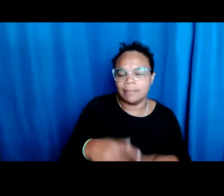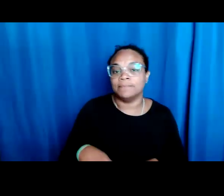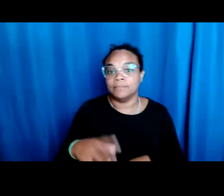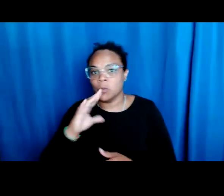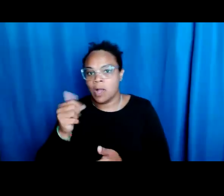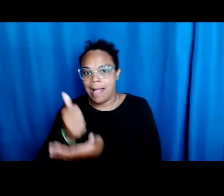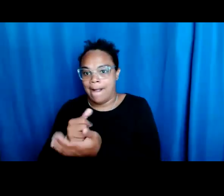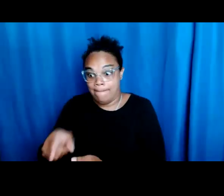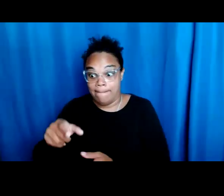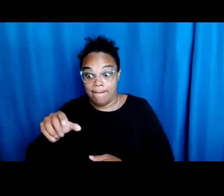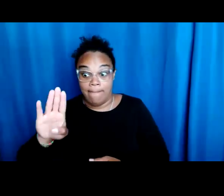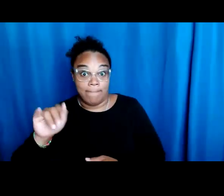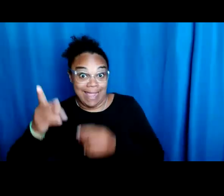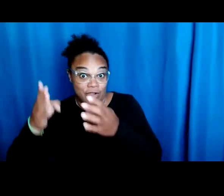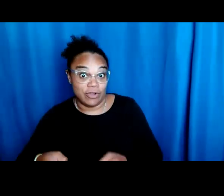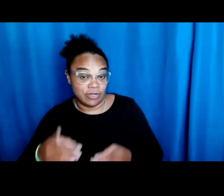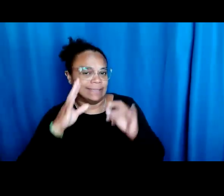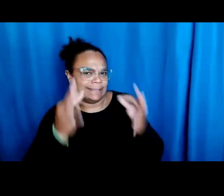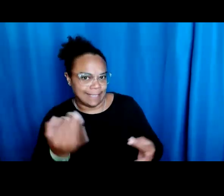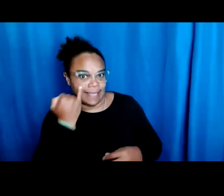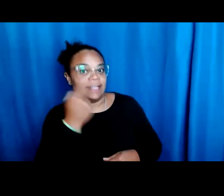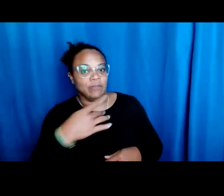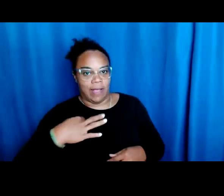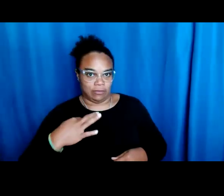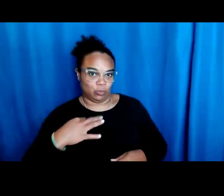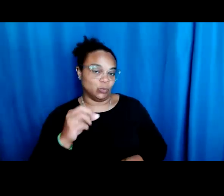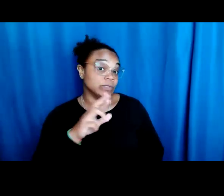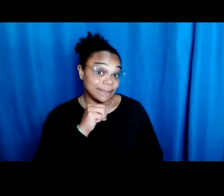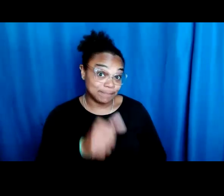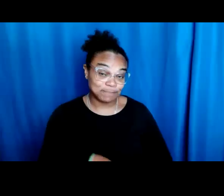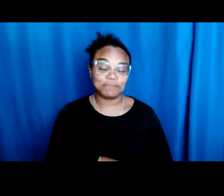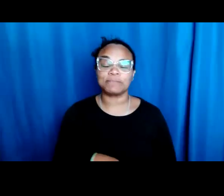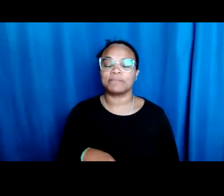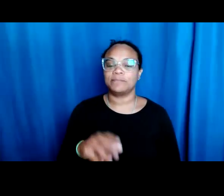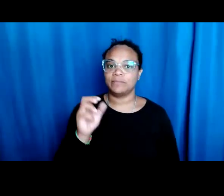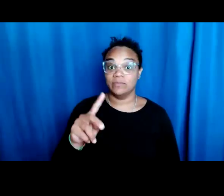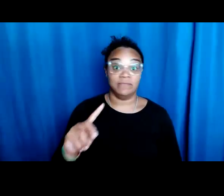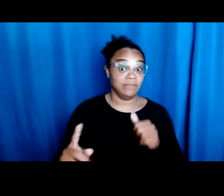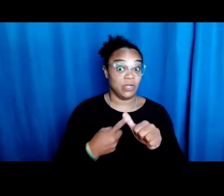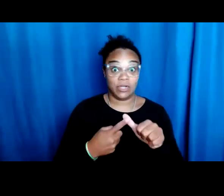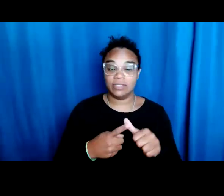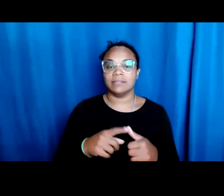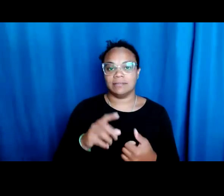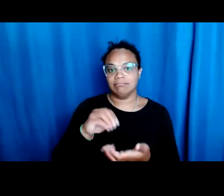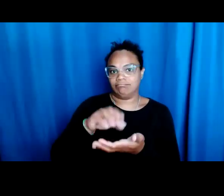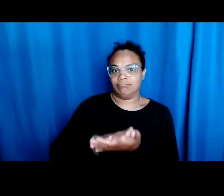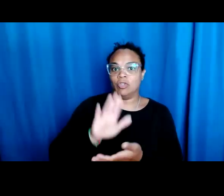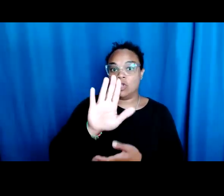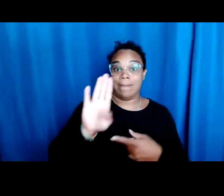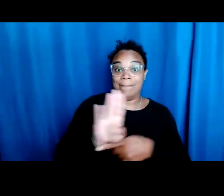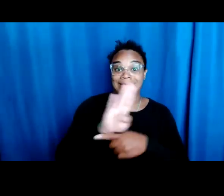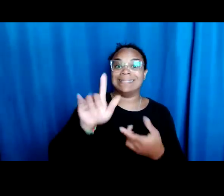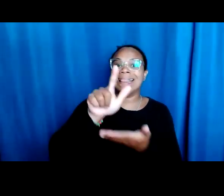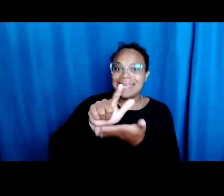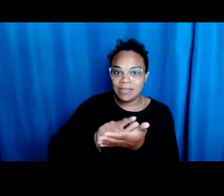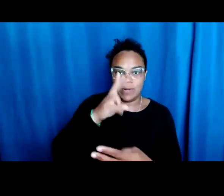determine your eligibility. So one of the things you want to start with, you want to put your business legal name, you